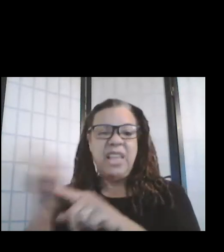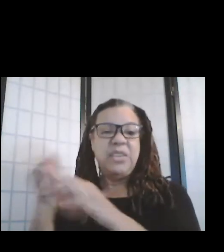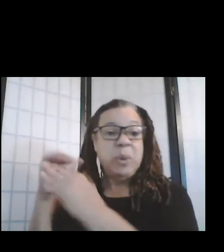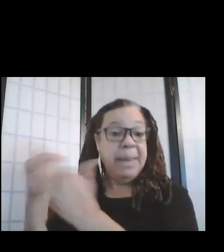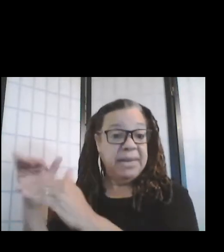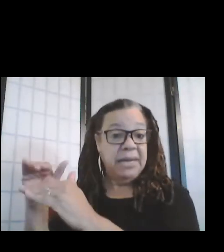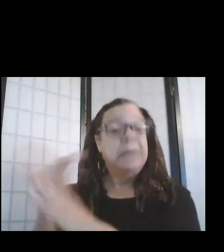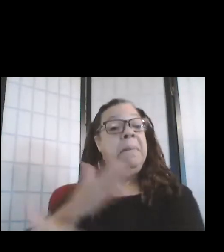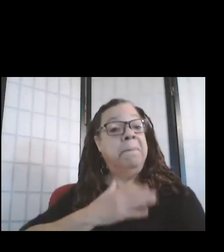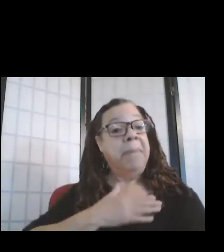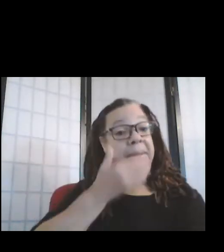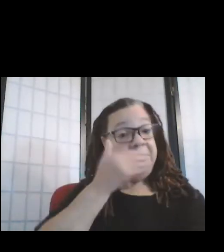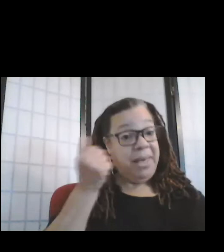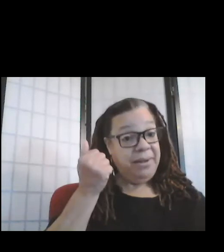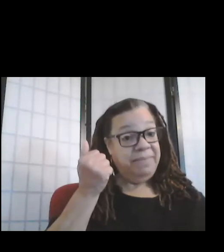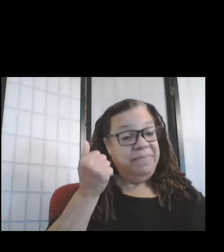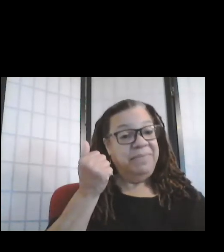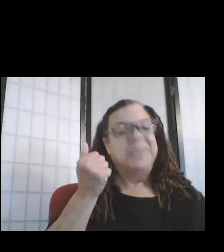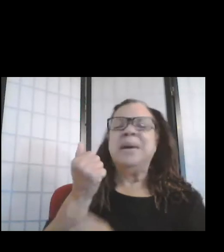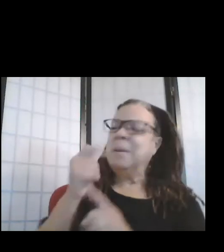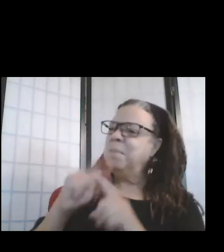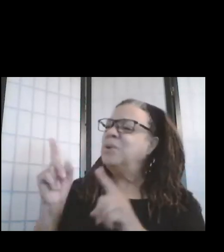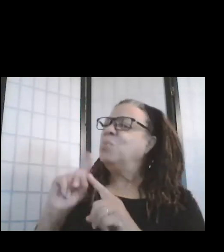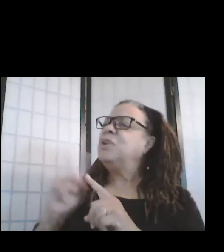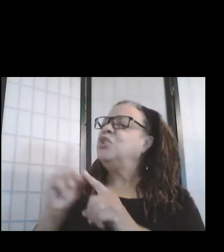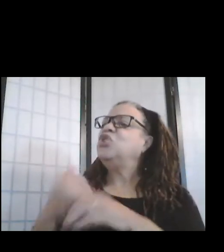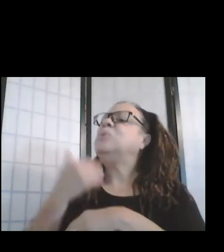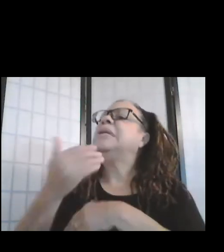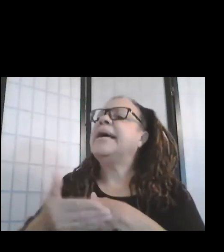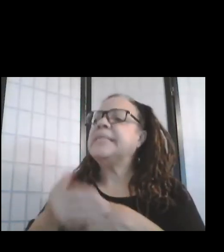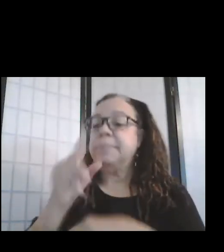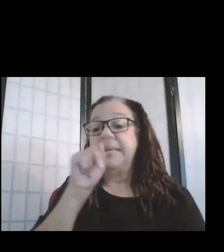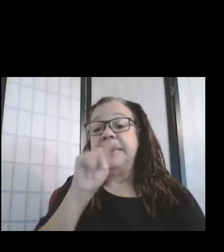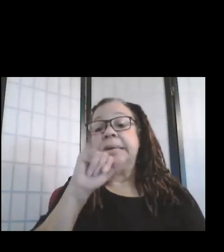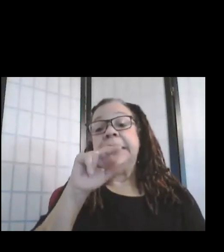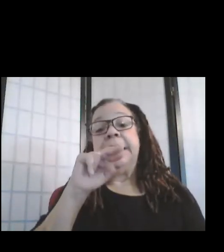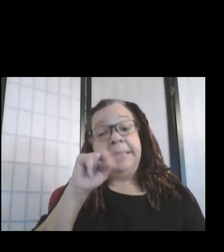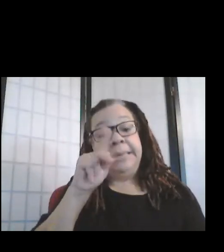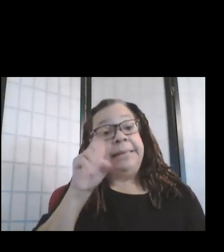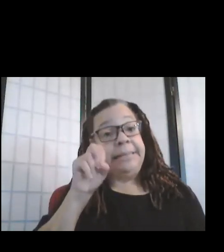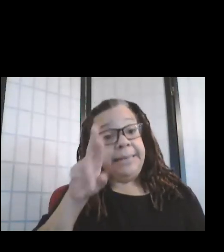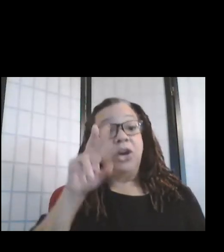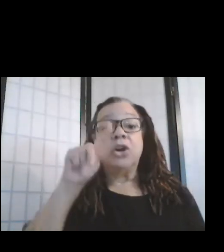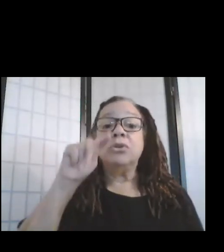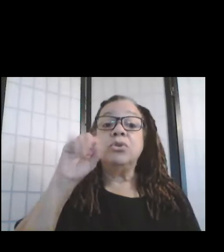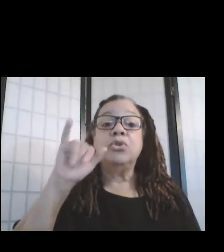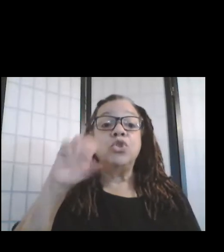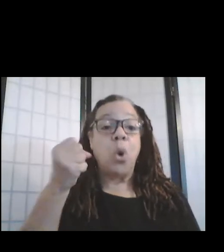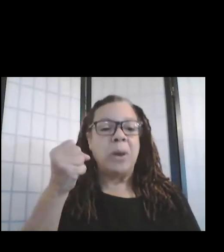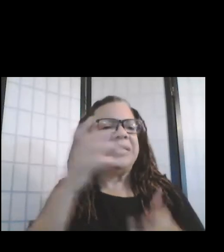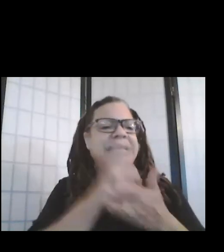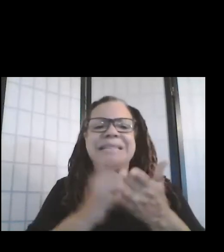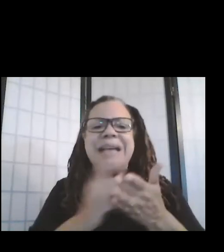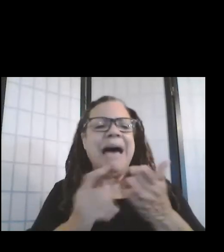Okay, you've got a nifty cabin, but where do you go from there? With Tinker Toys, the design possibilities